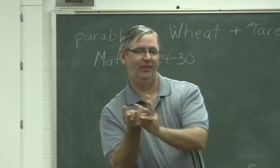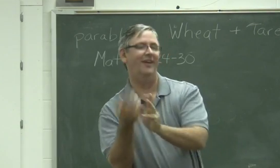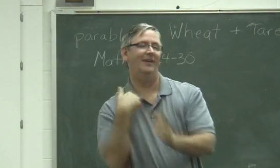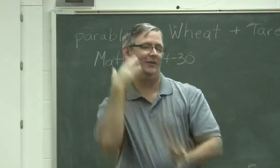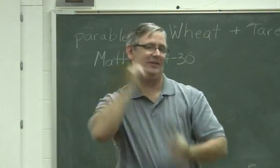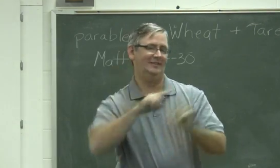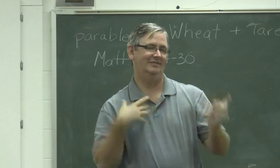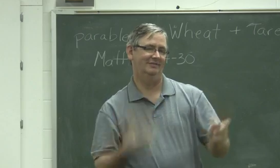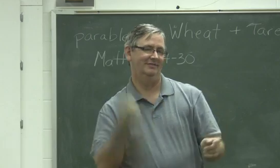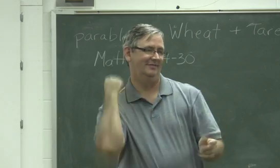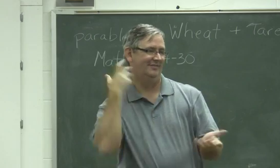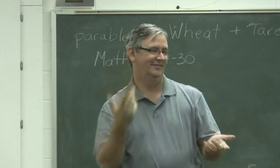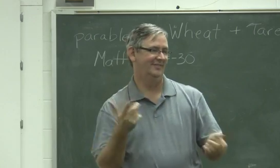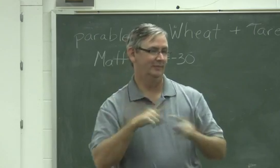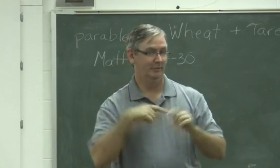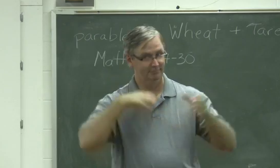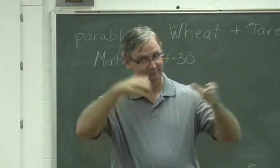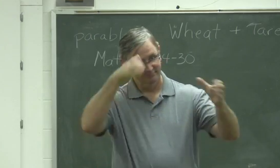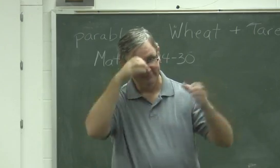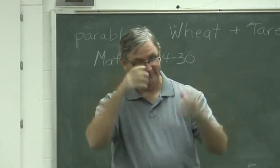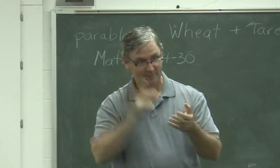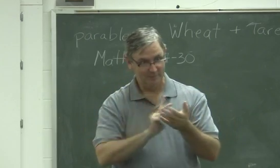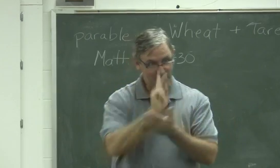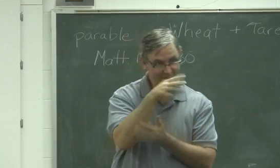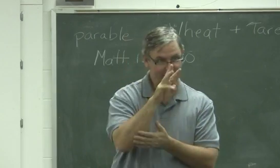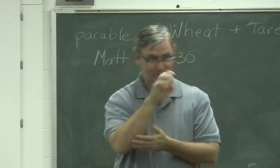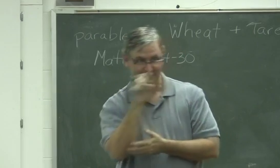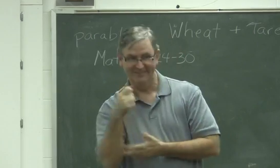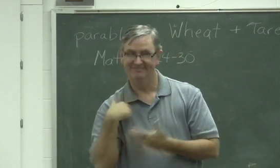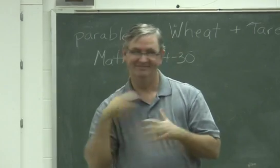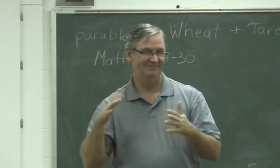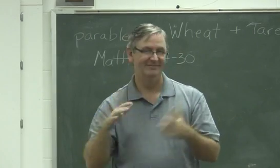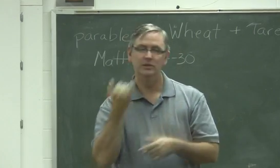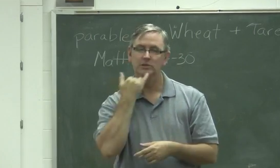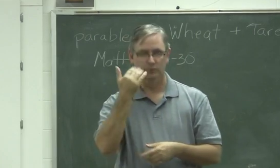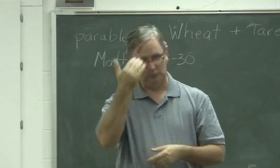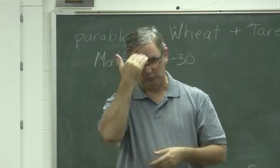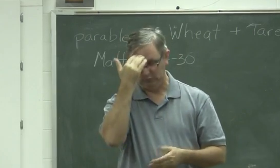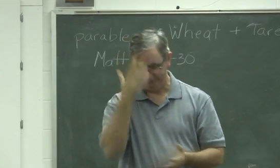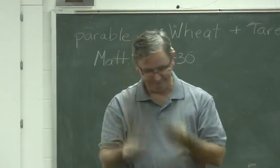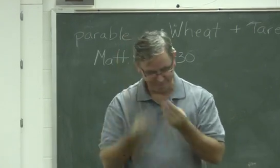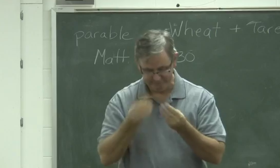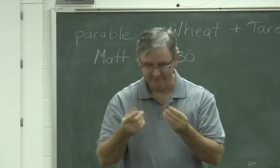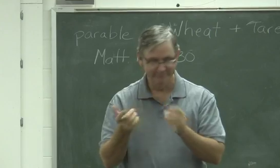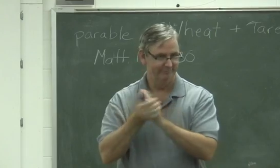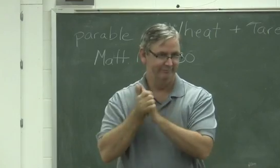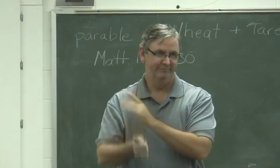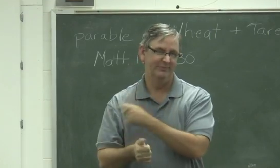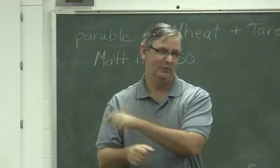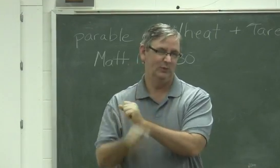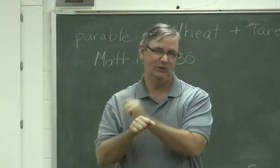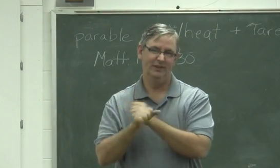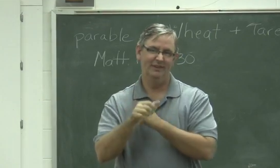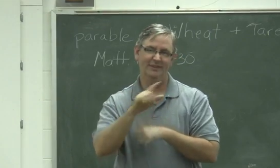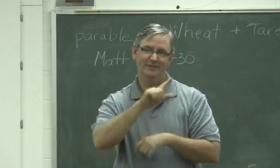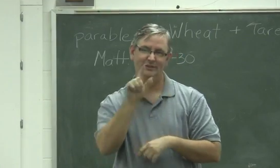weeds. It's the plant that's growing. He'll point out what the weeds are. Jeremy, he's the one that's very good